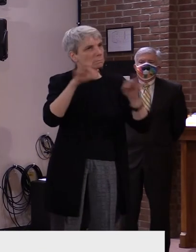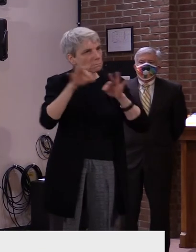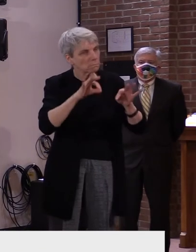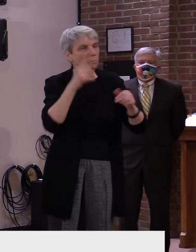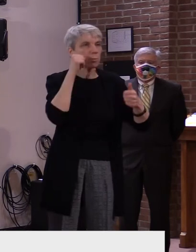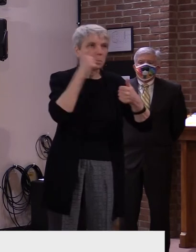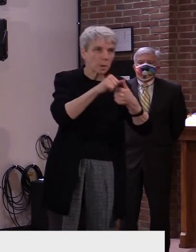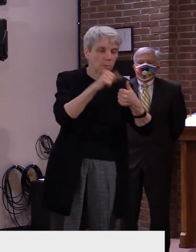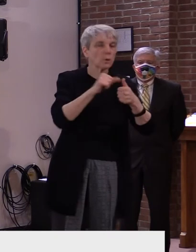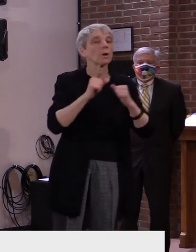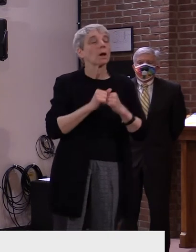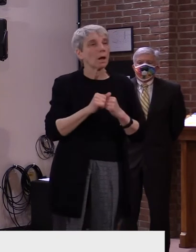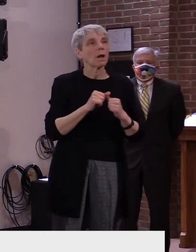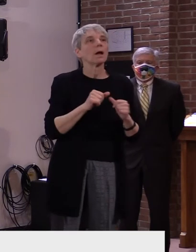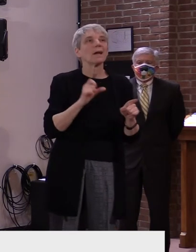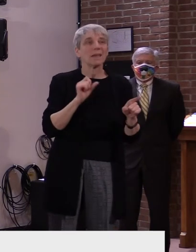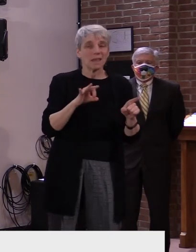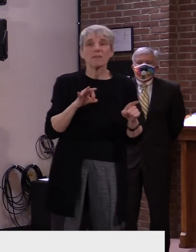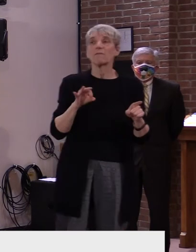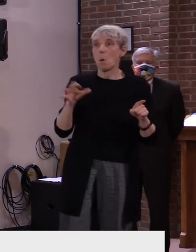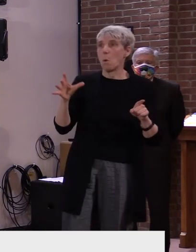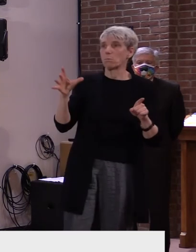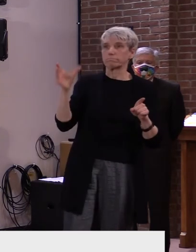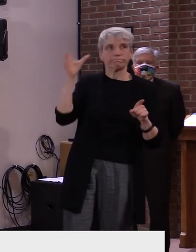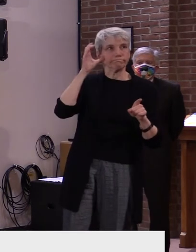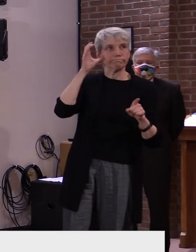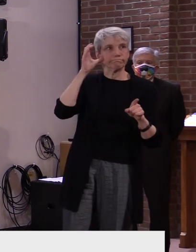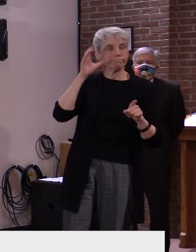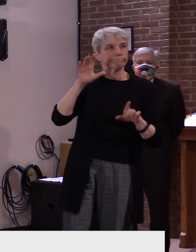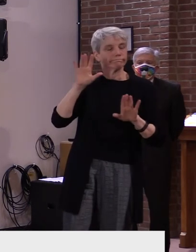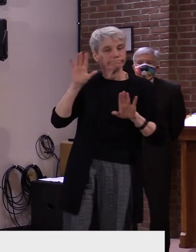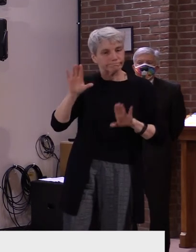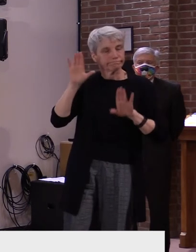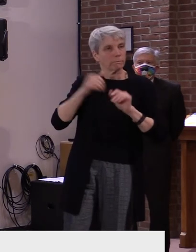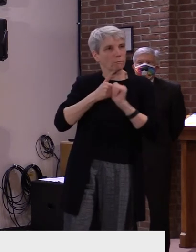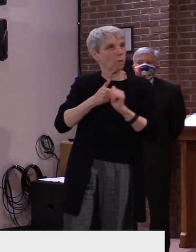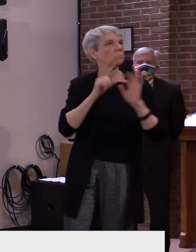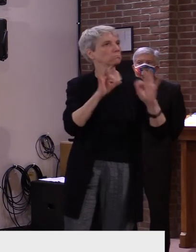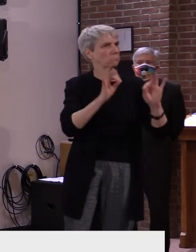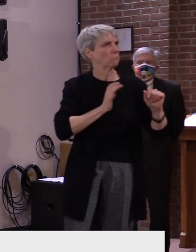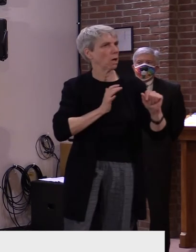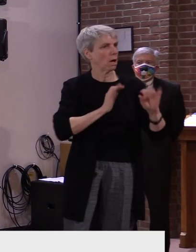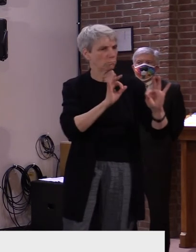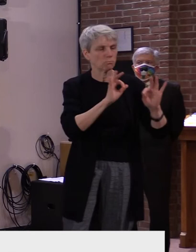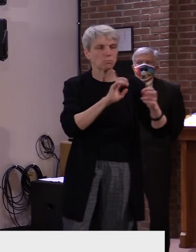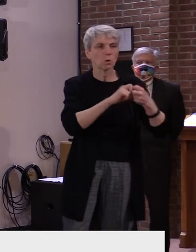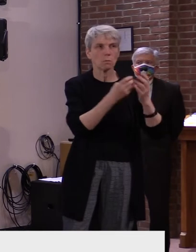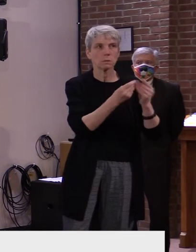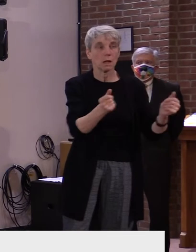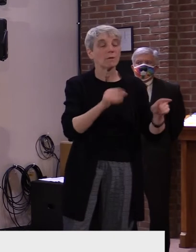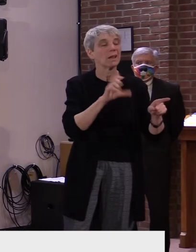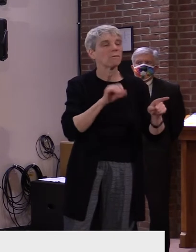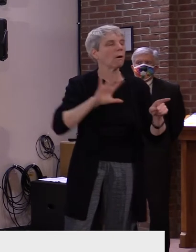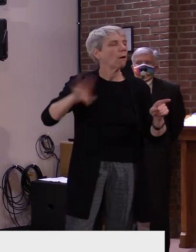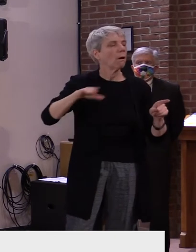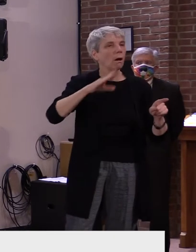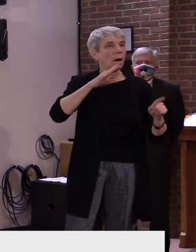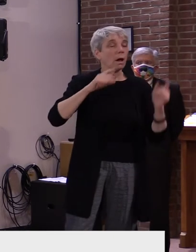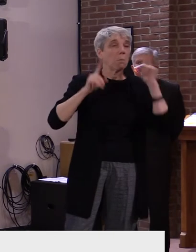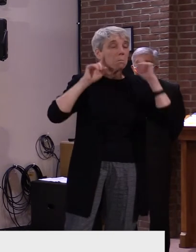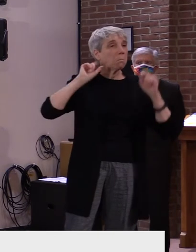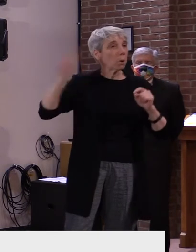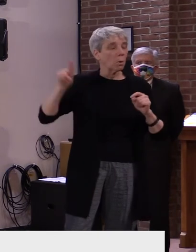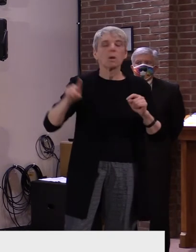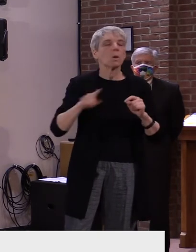actively resistant to educational efforts or safety guidance referrals may be made to the attorney general's office as has been the case for the last eight